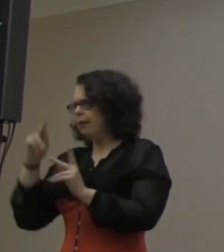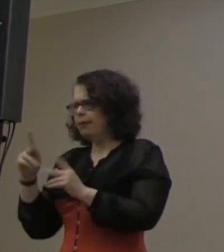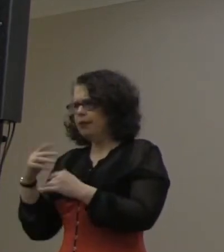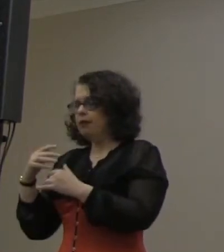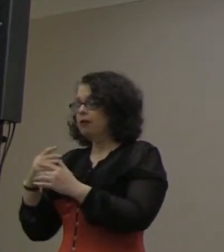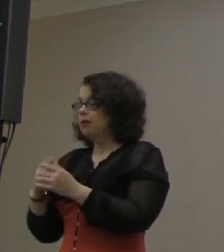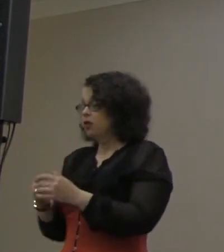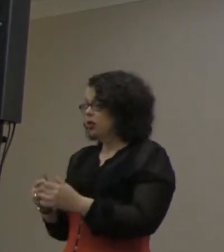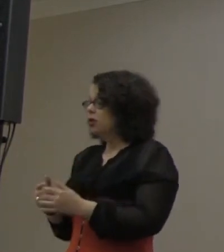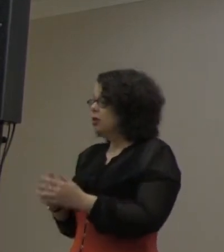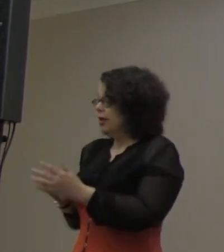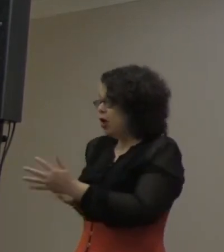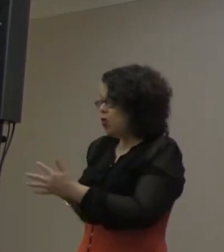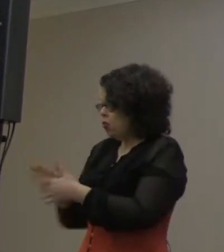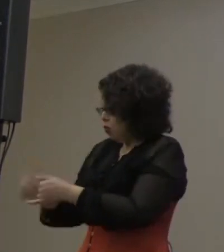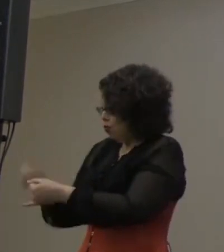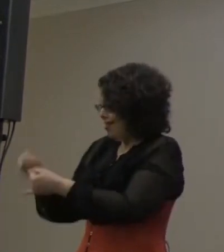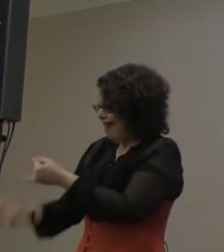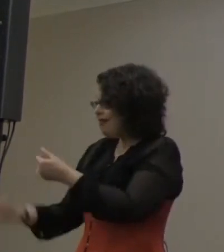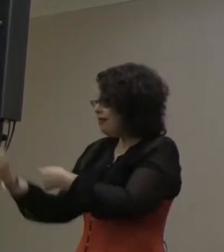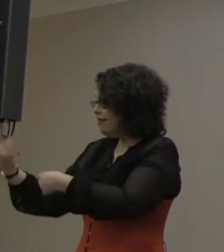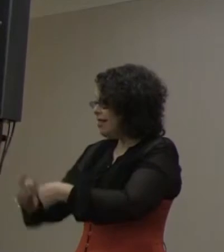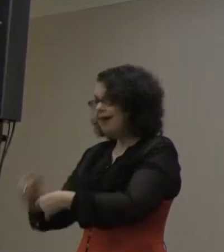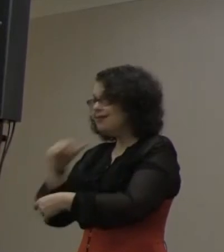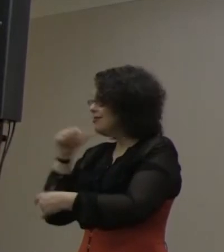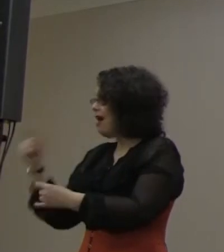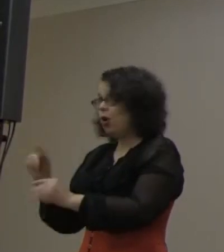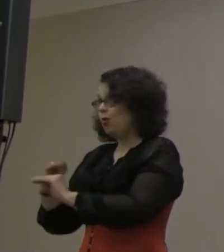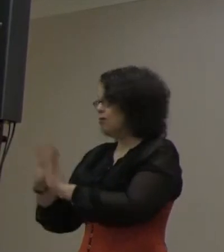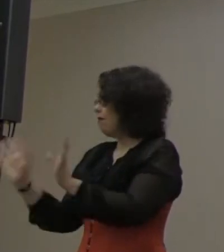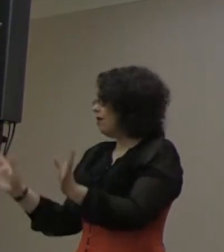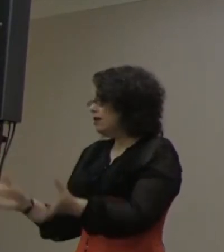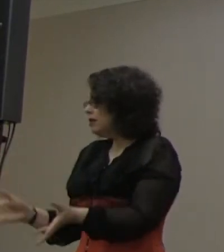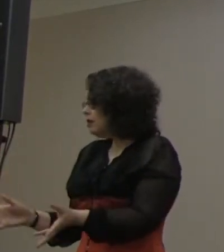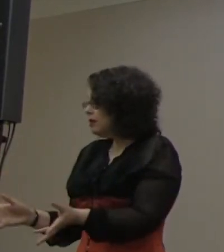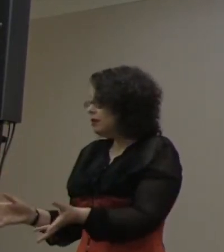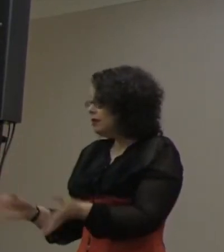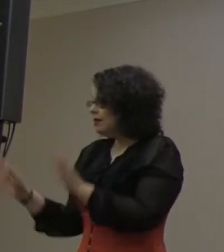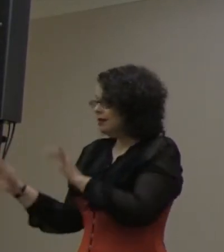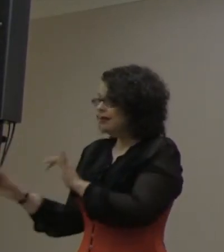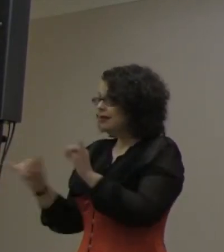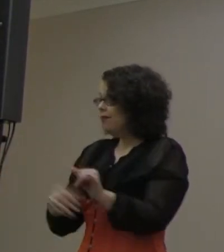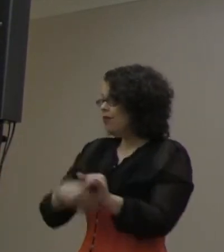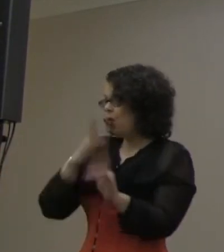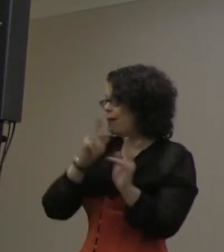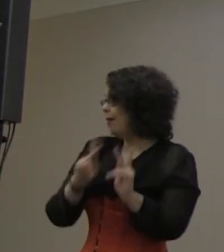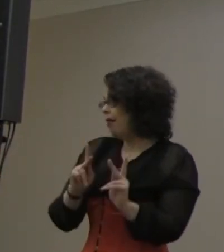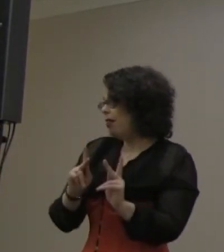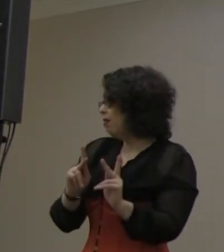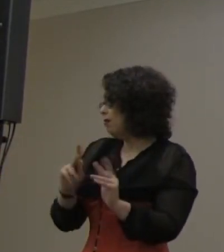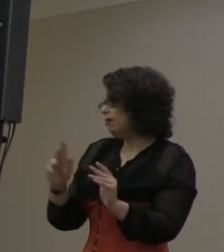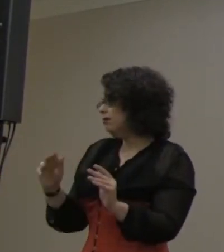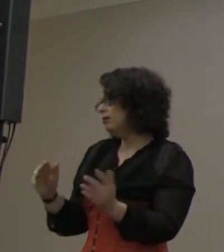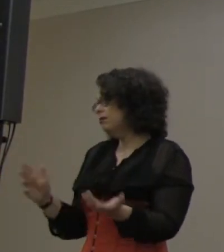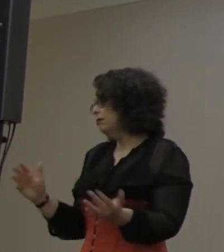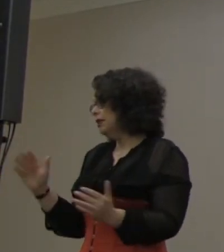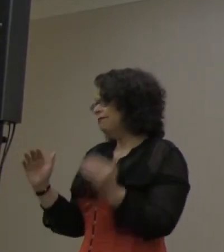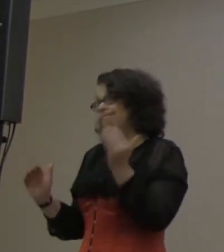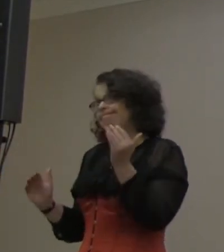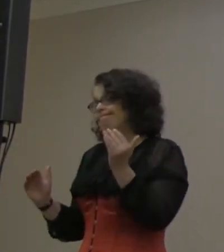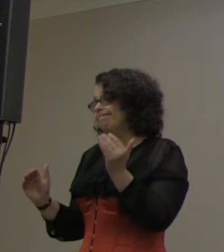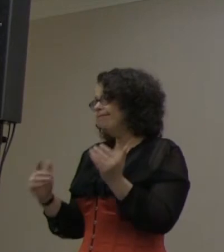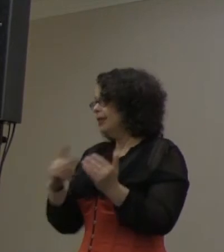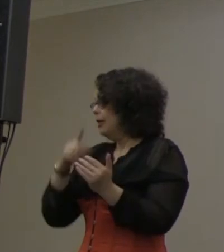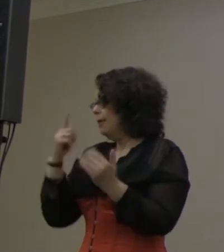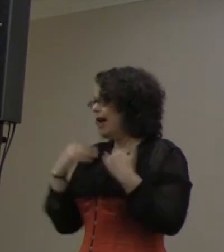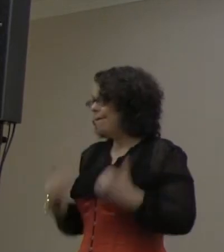making it to the end of the day is not always a given in the same way it is for white people. Black